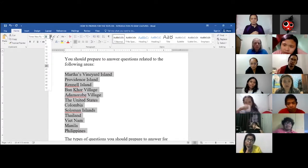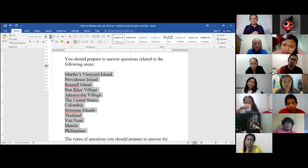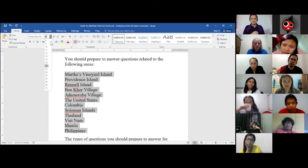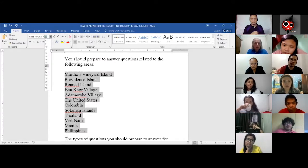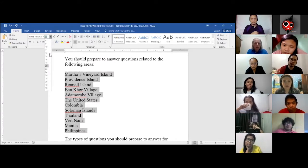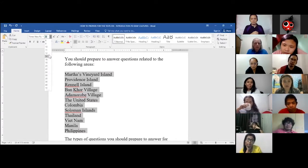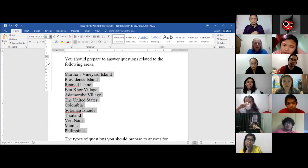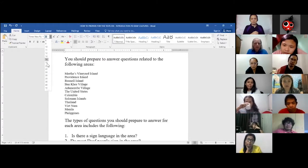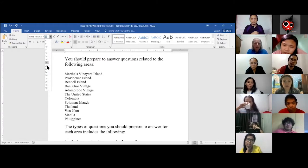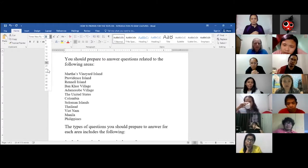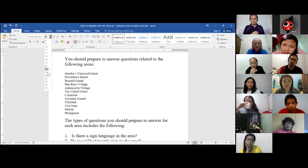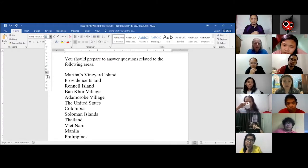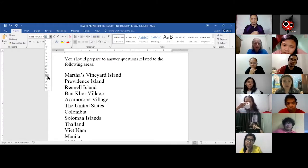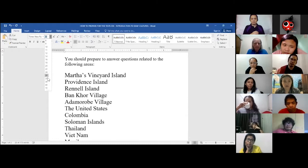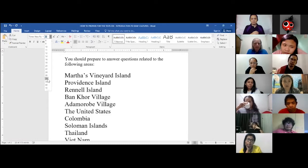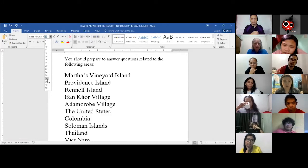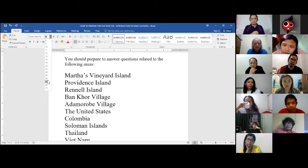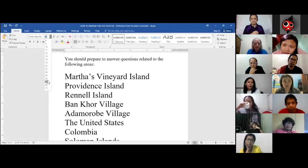I don't know how much bigger I can make it.